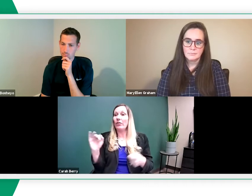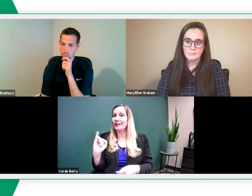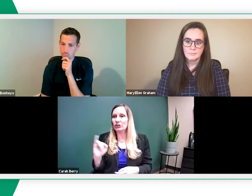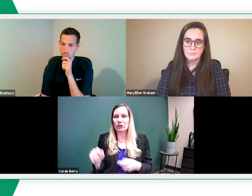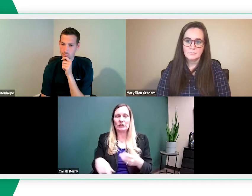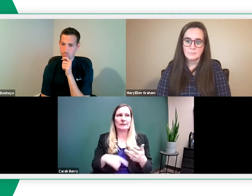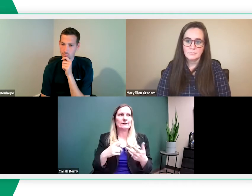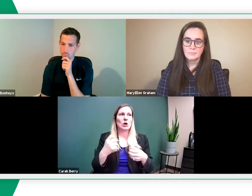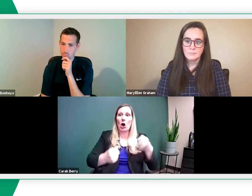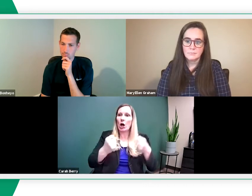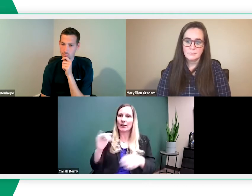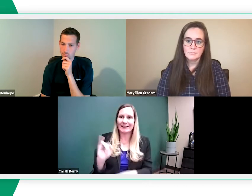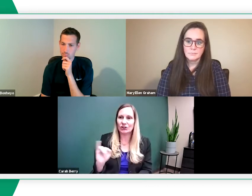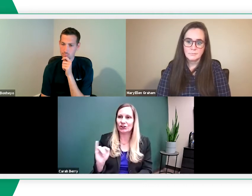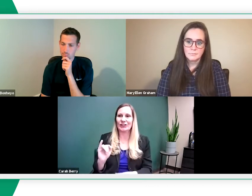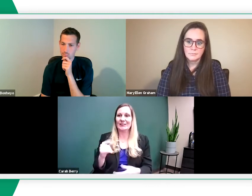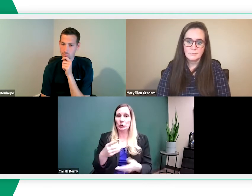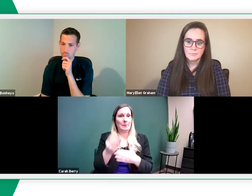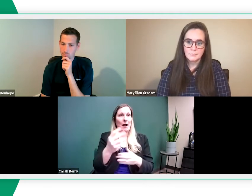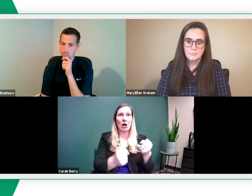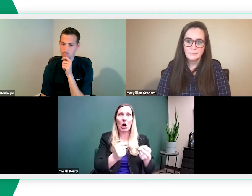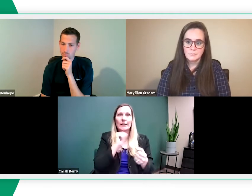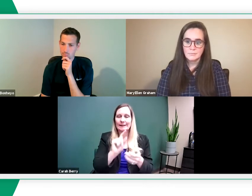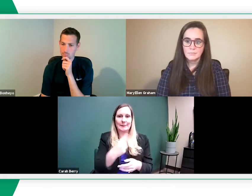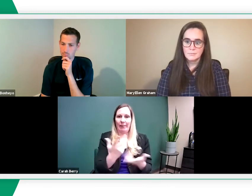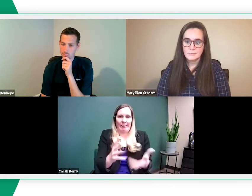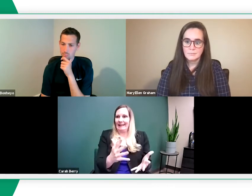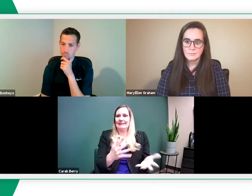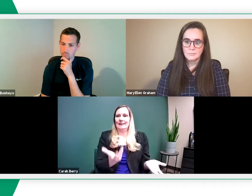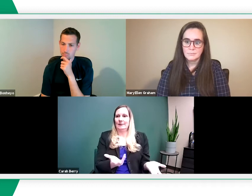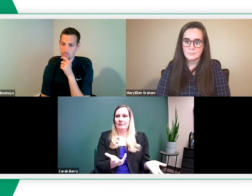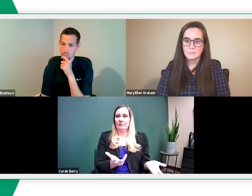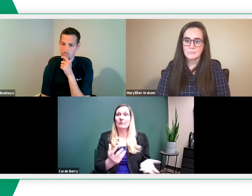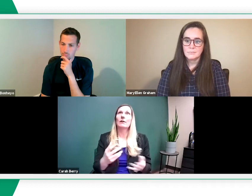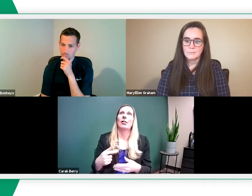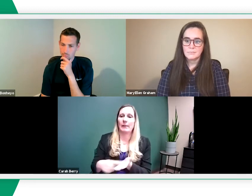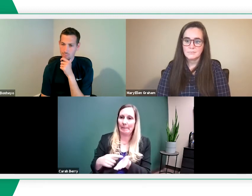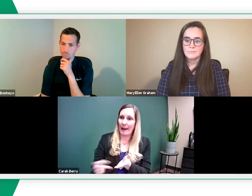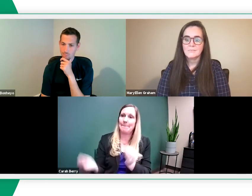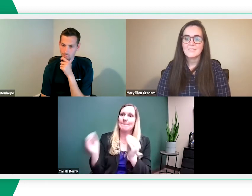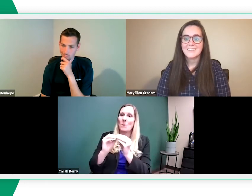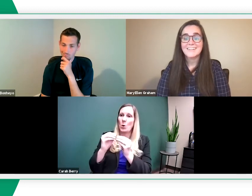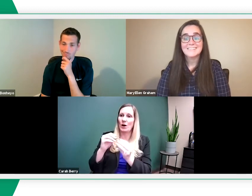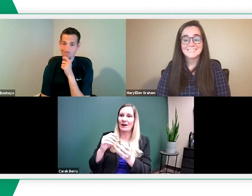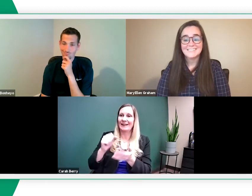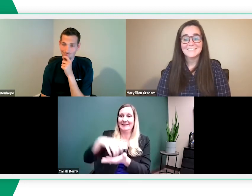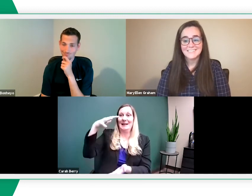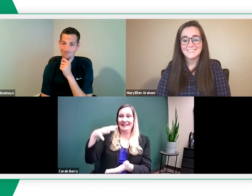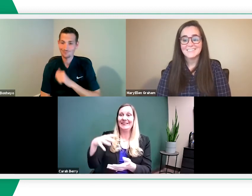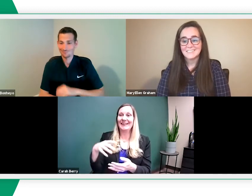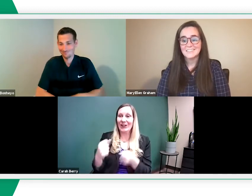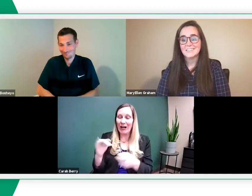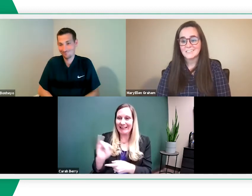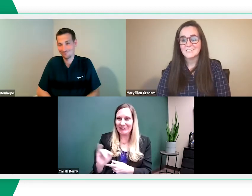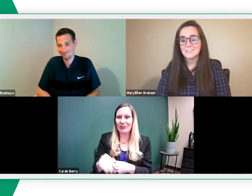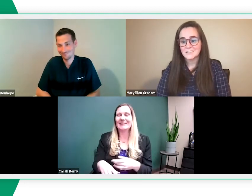that you understand about health insurance, car insurance. When you buy a car, it's not just buying a car.